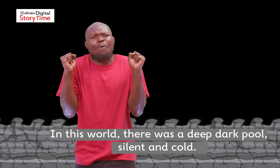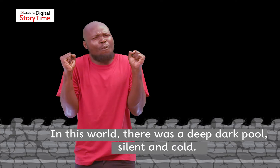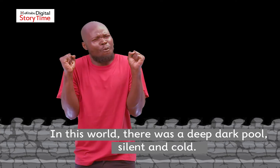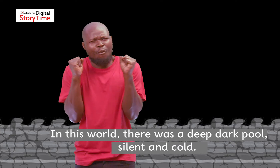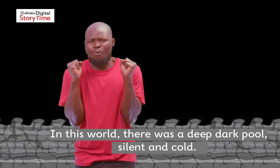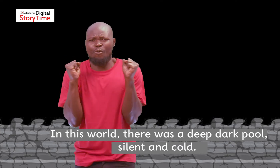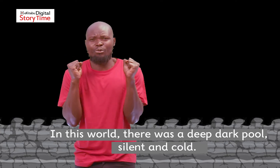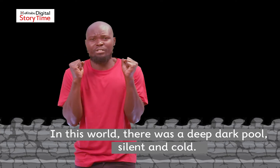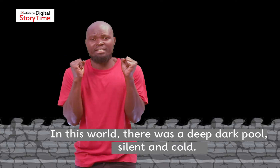silent and cold.